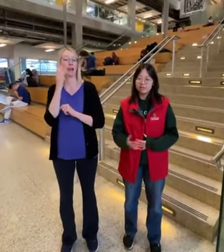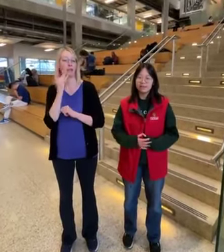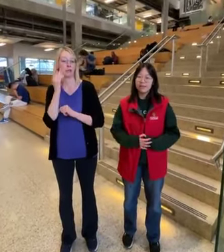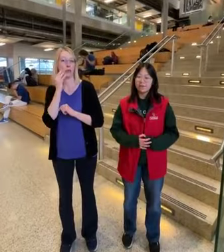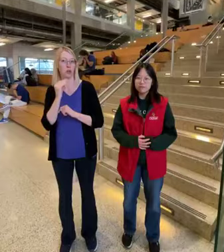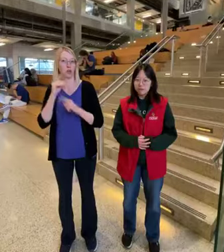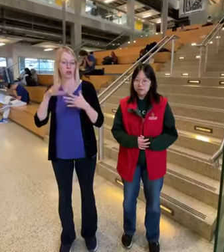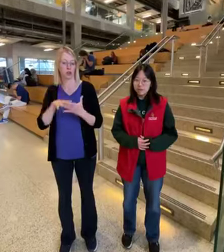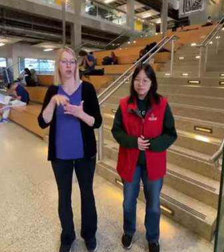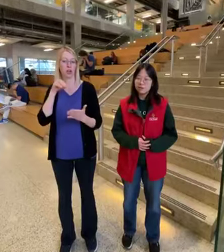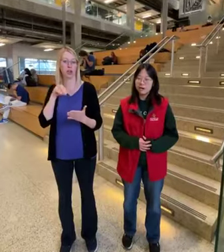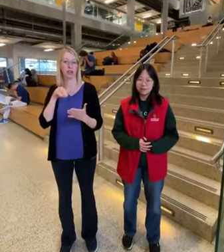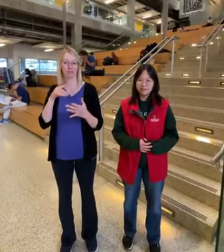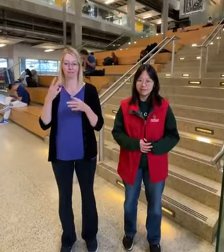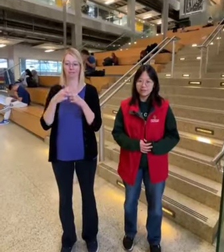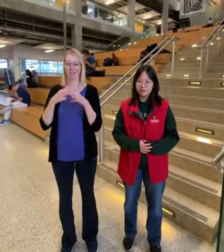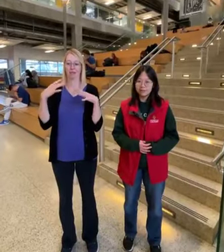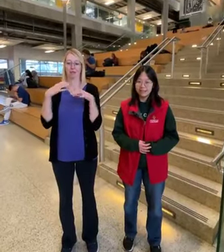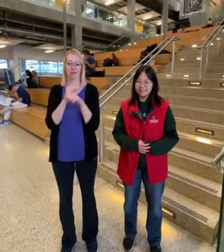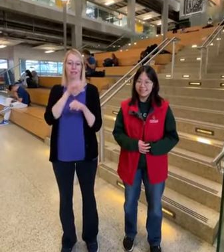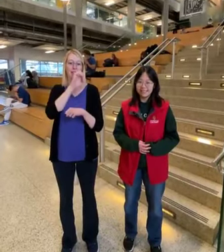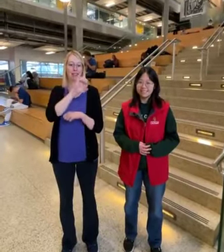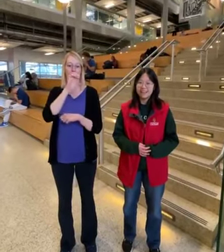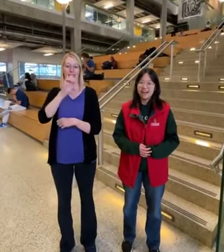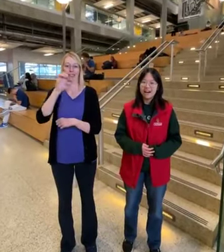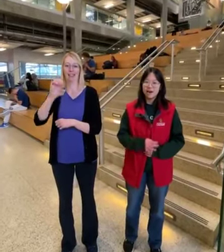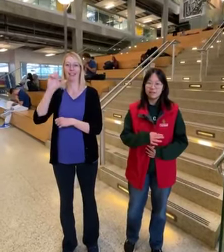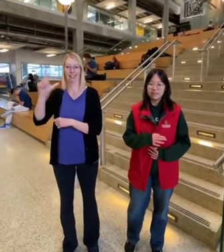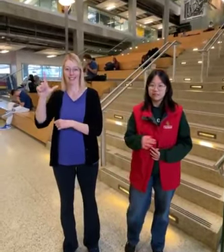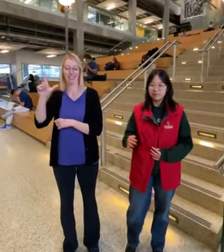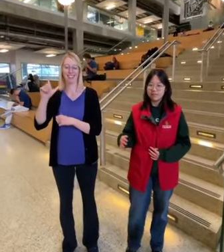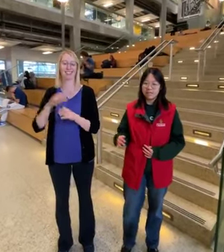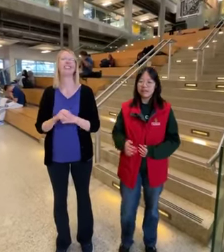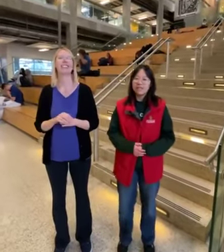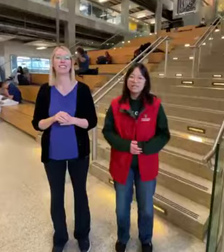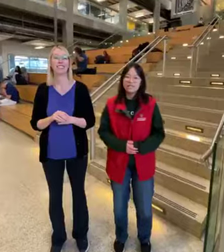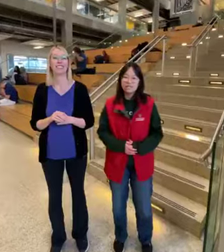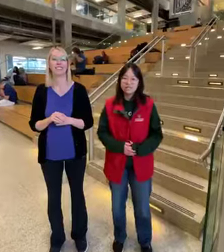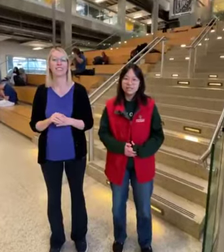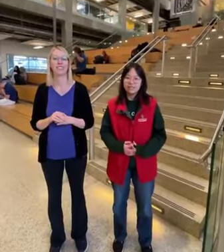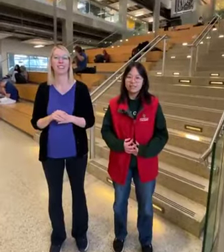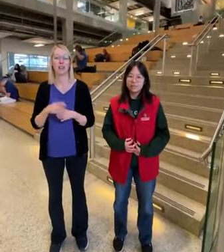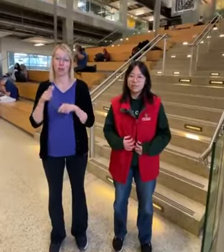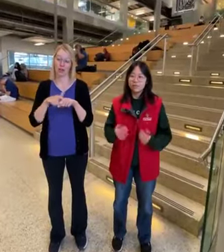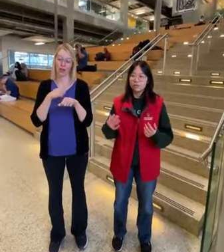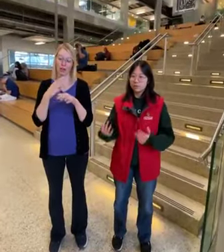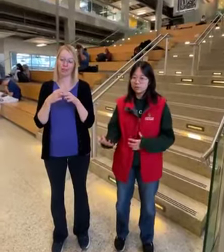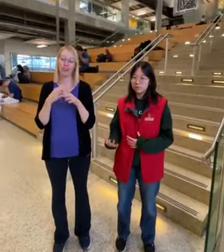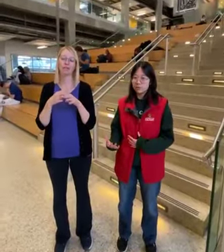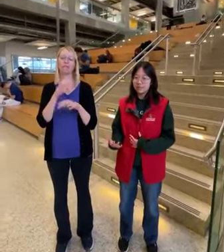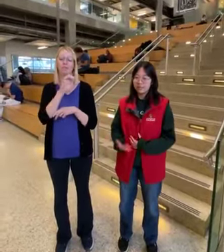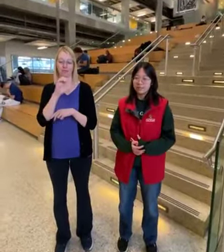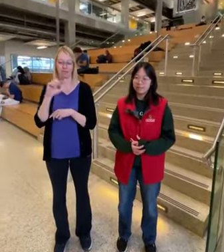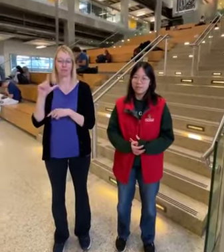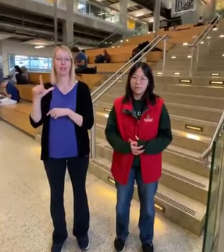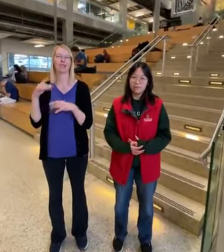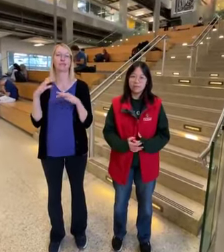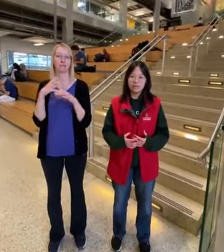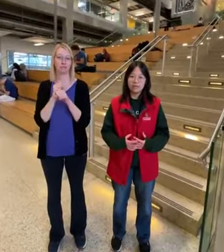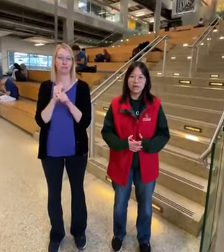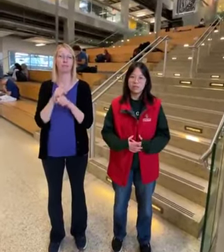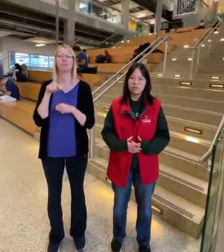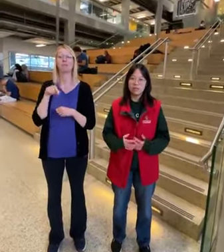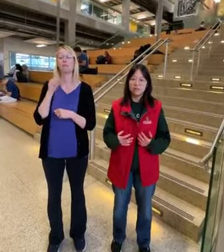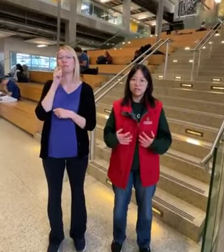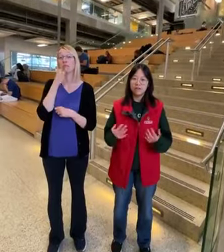as EEL because that name is very long, so not a lot of students will like to say it in its full name. So essentially this is one of our really cool spaces on